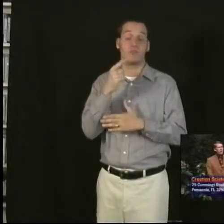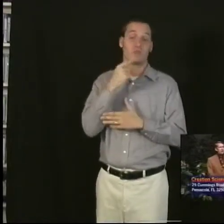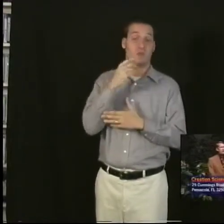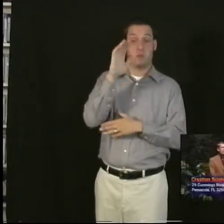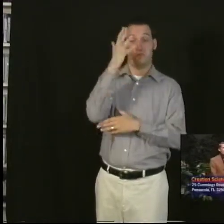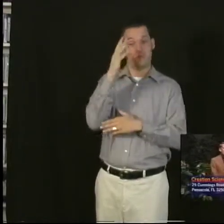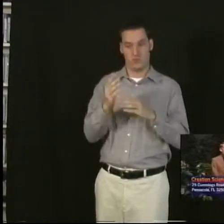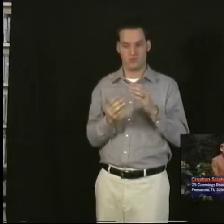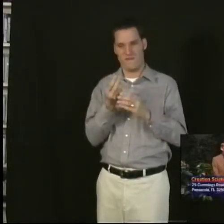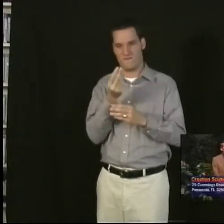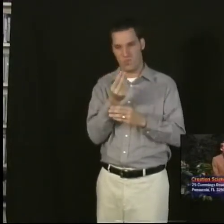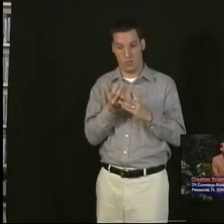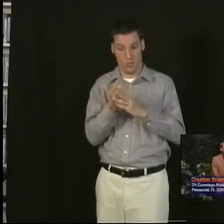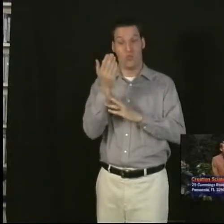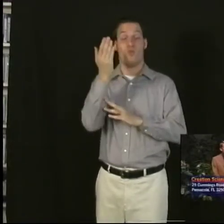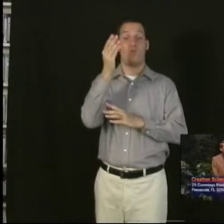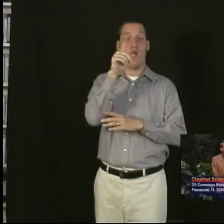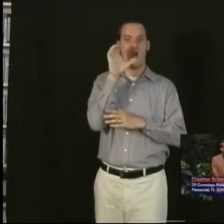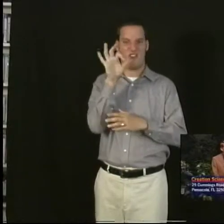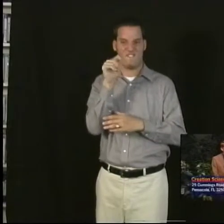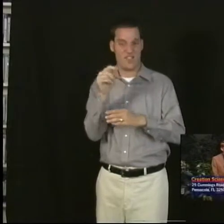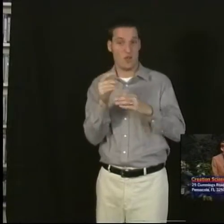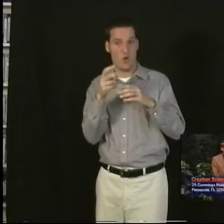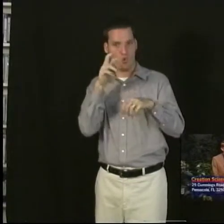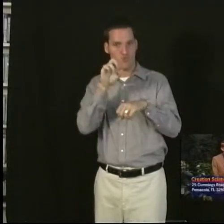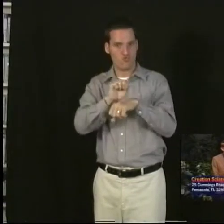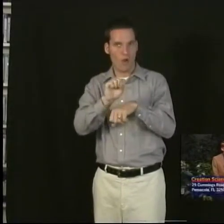grew through hundreds of feet of solid rock looking for sunlight.